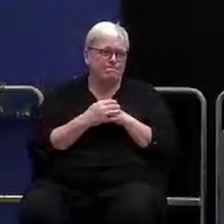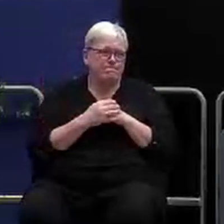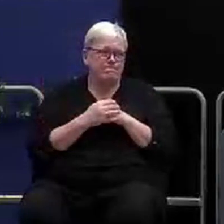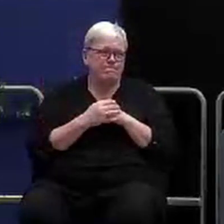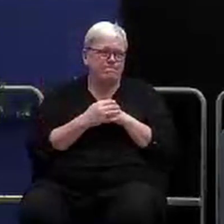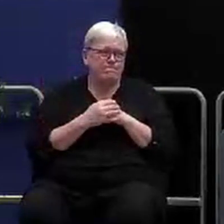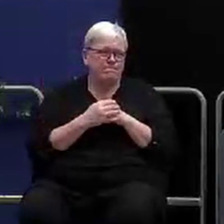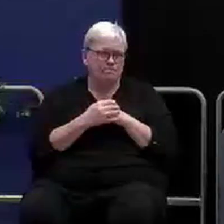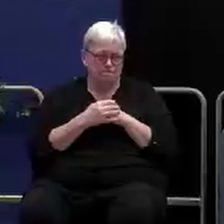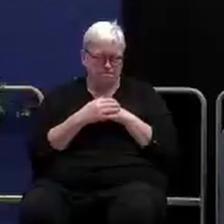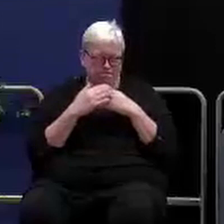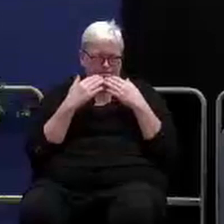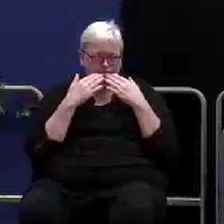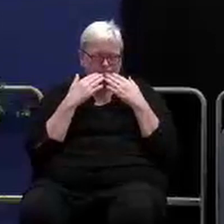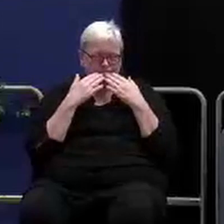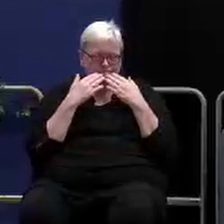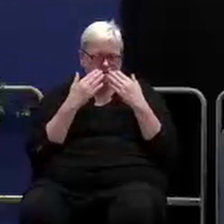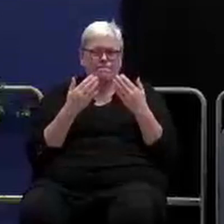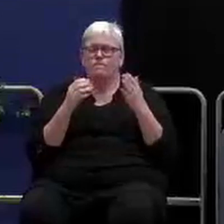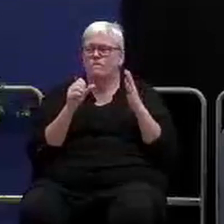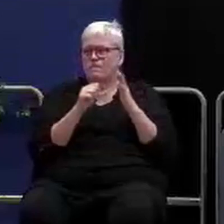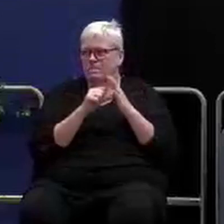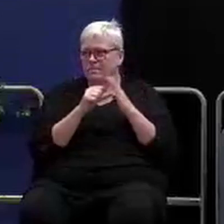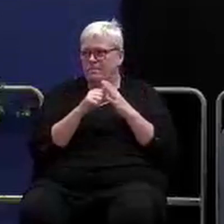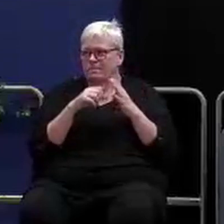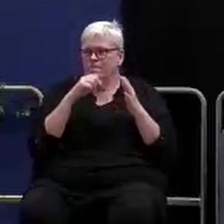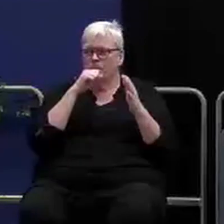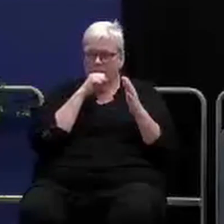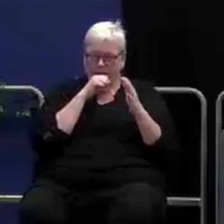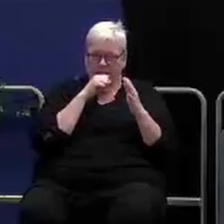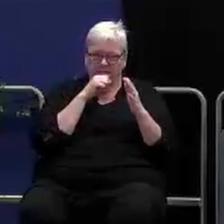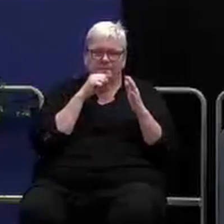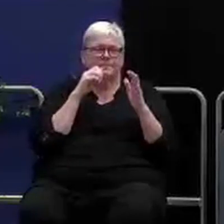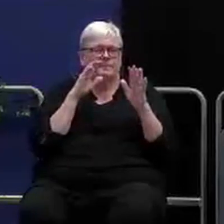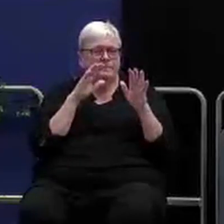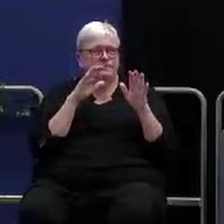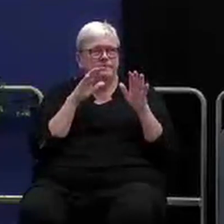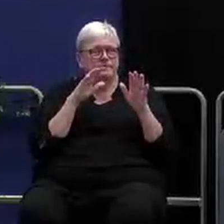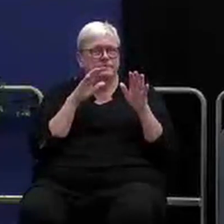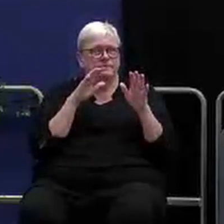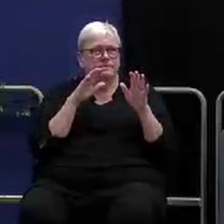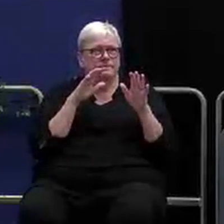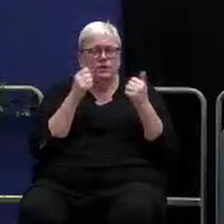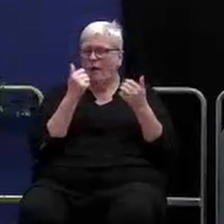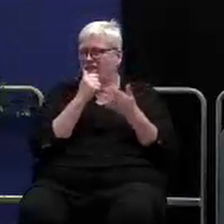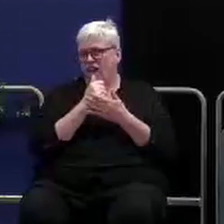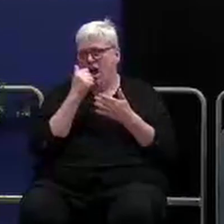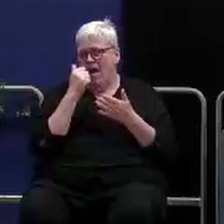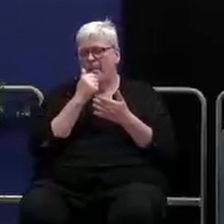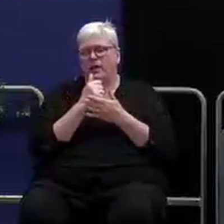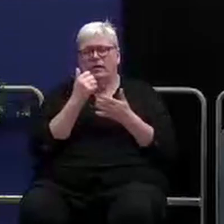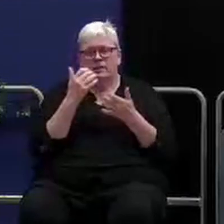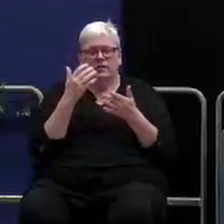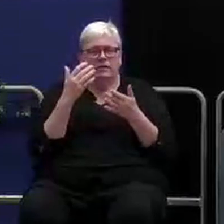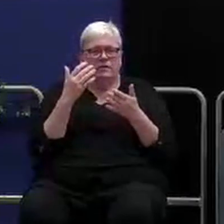Thanks so much. Sorry, I'm having a slight mic problem there where it was just a bit of dead space. That's fab. I am going